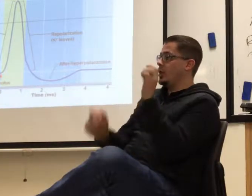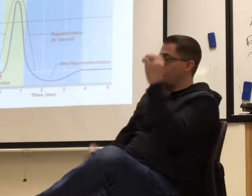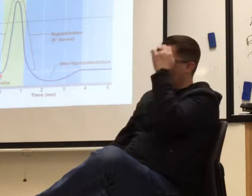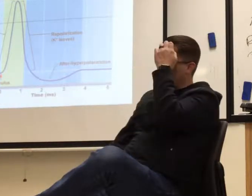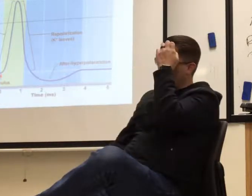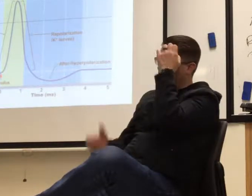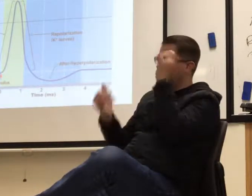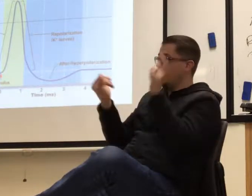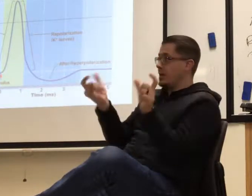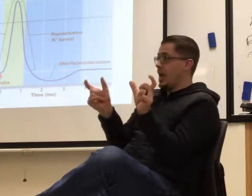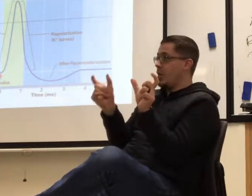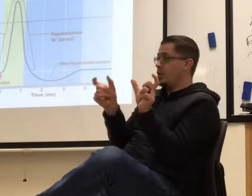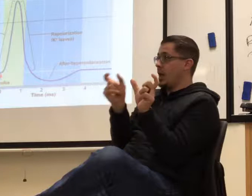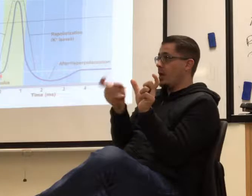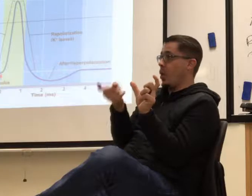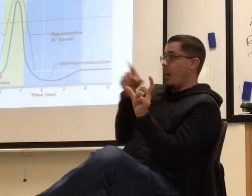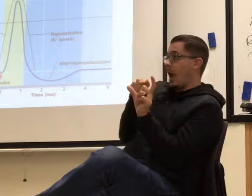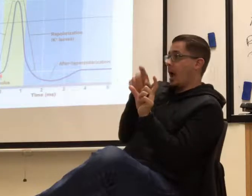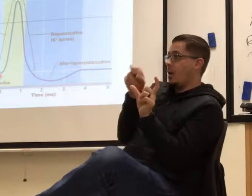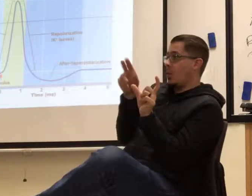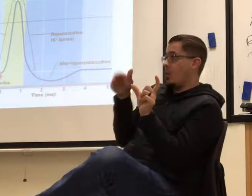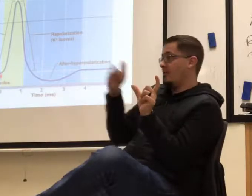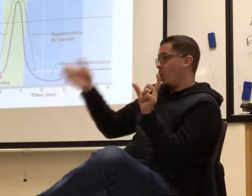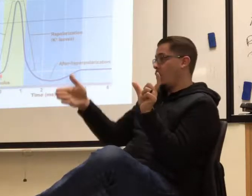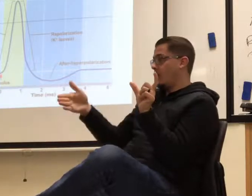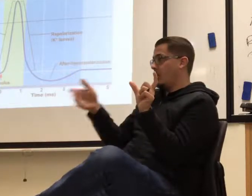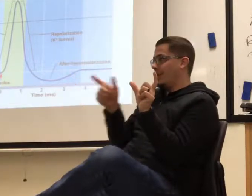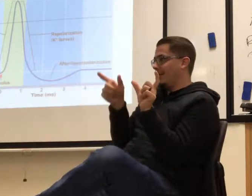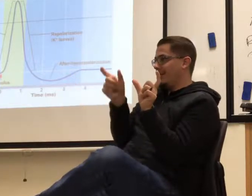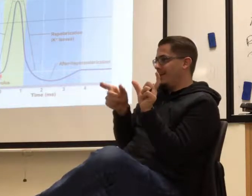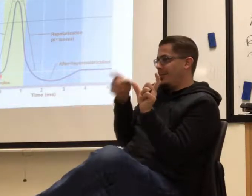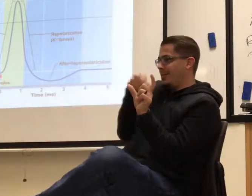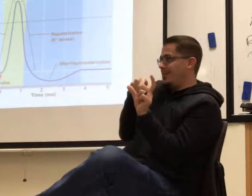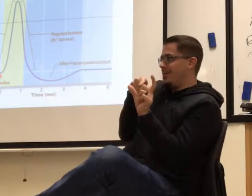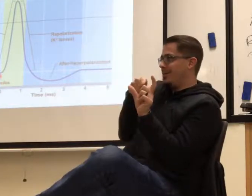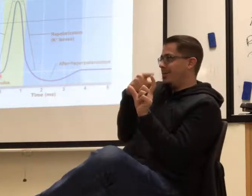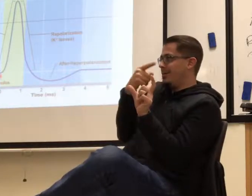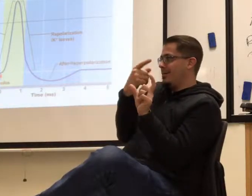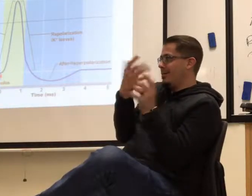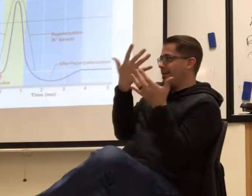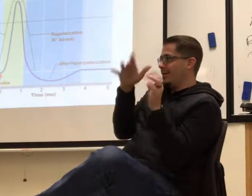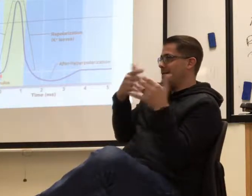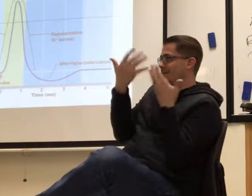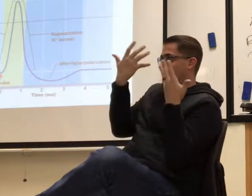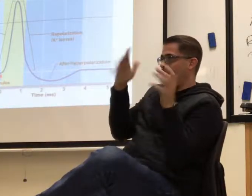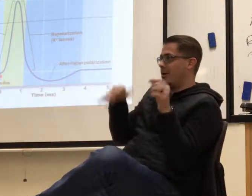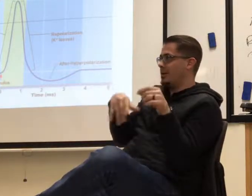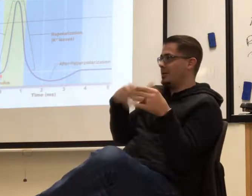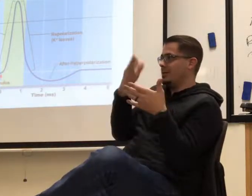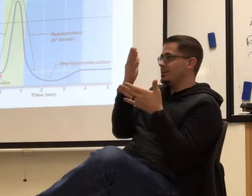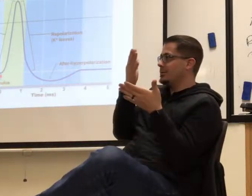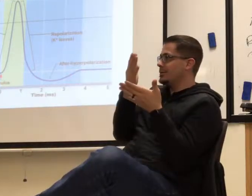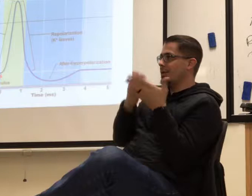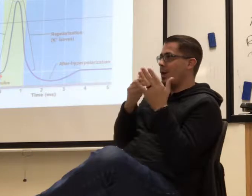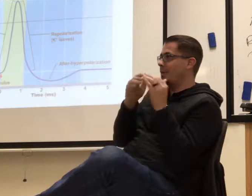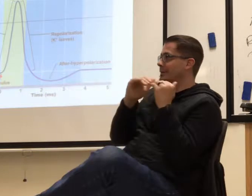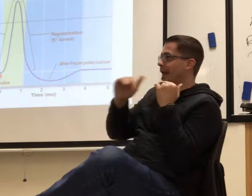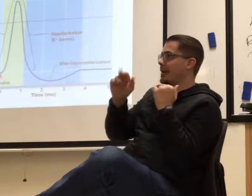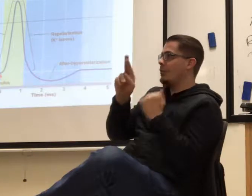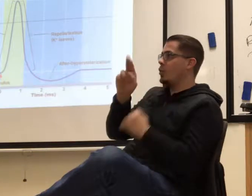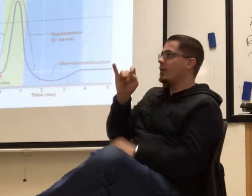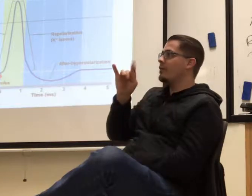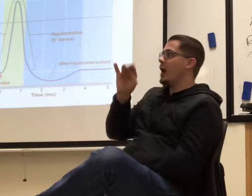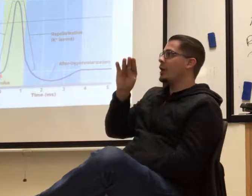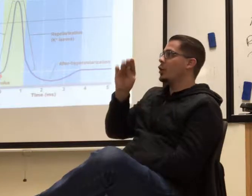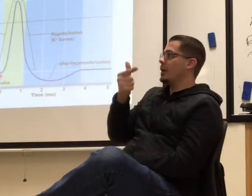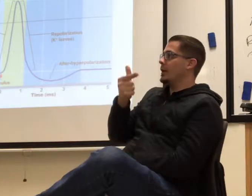And now you have a choice. You can go backwards or forwards. Well, the previous segment is always going to be in some state of refractory period.